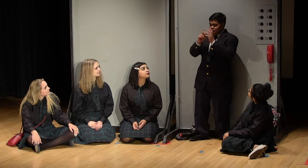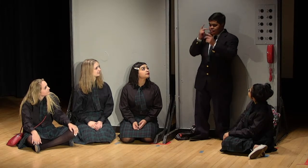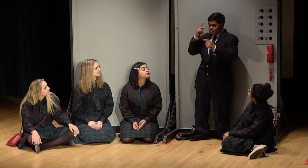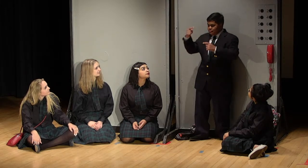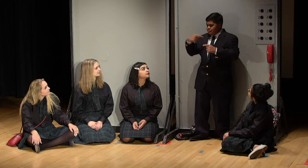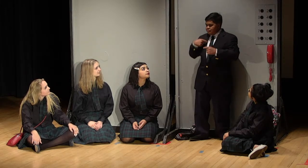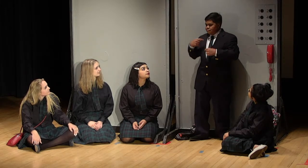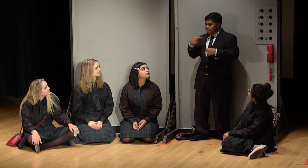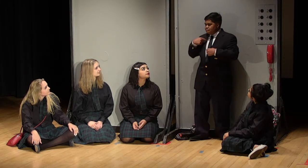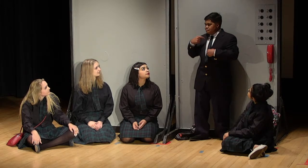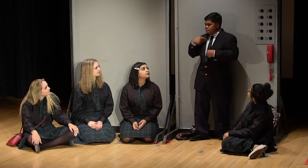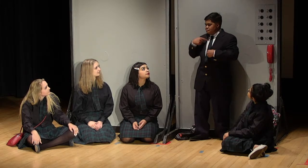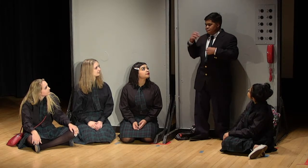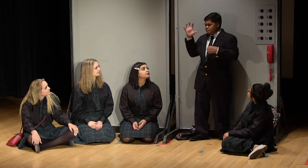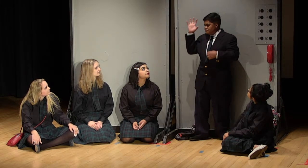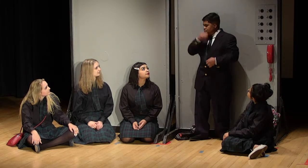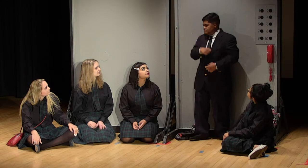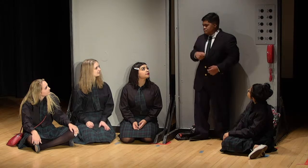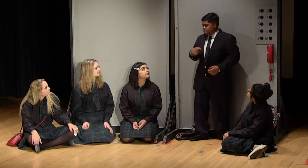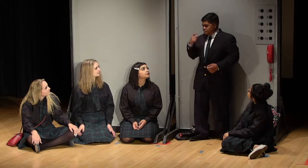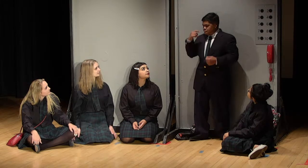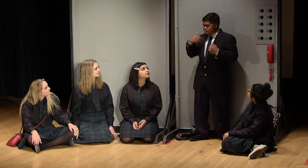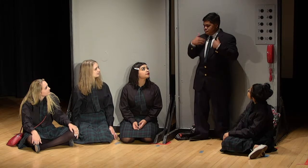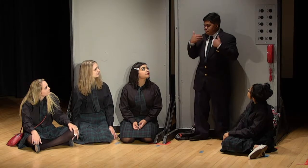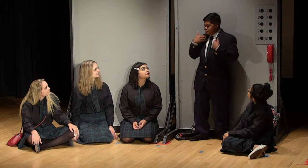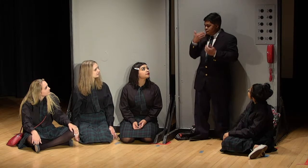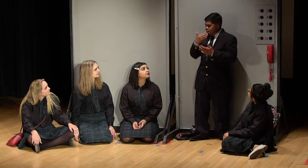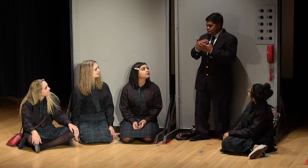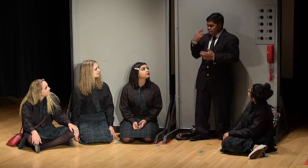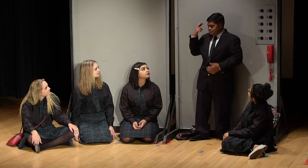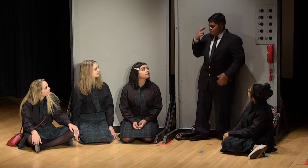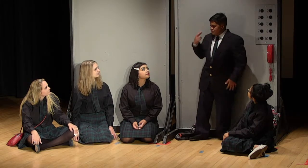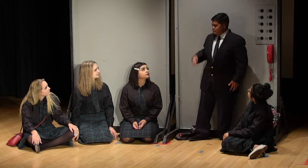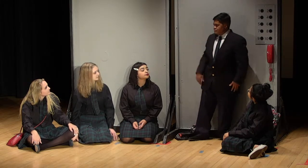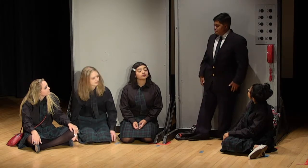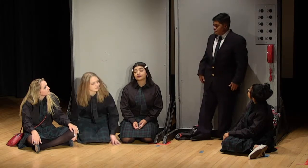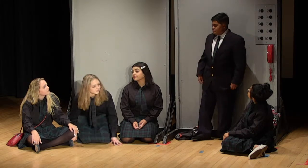I just go into the elevator where no one can see me and hide in here.